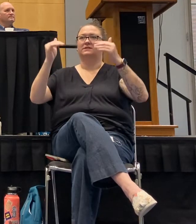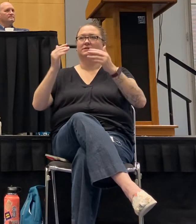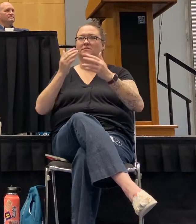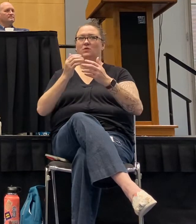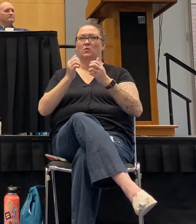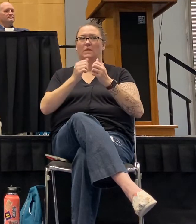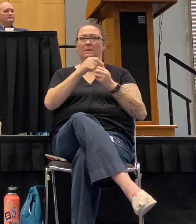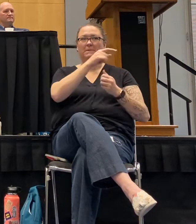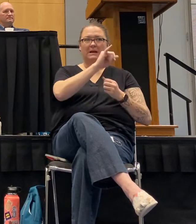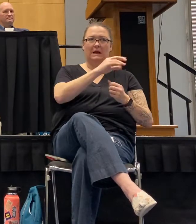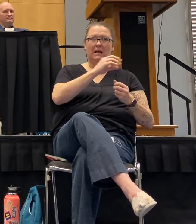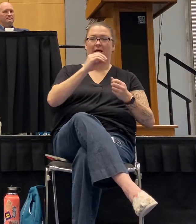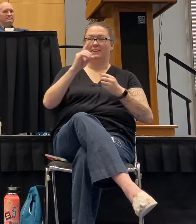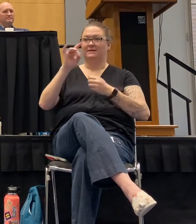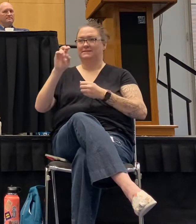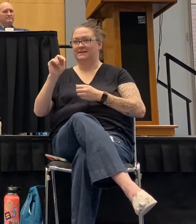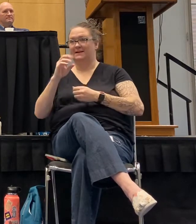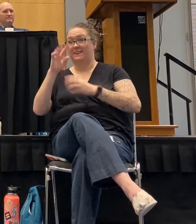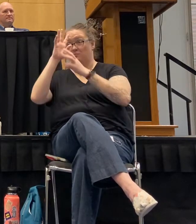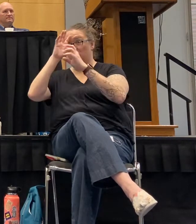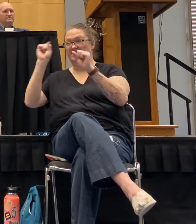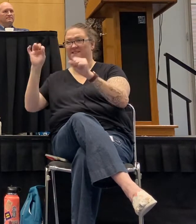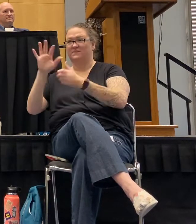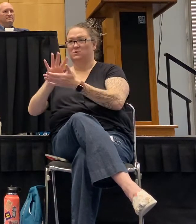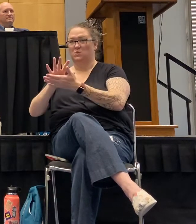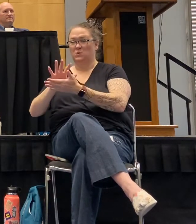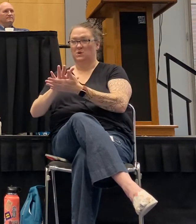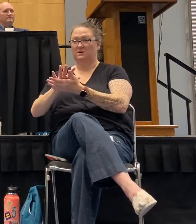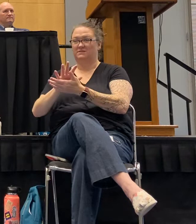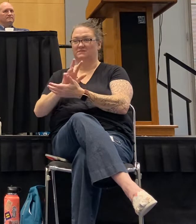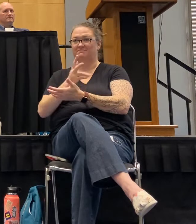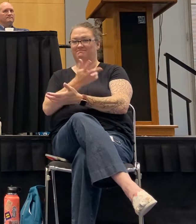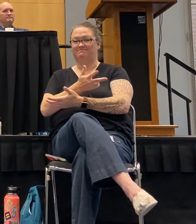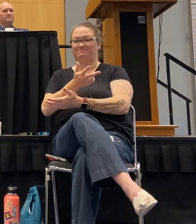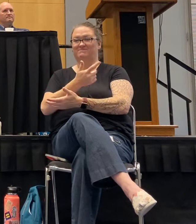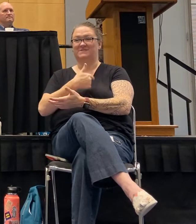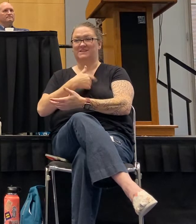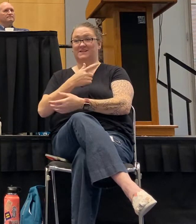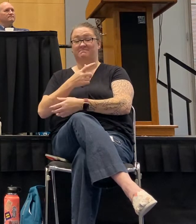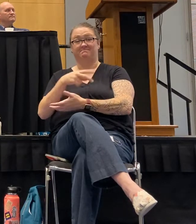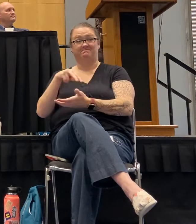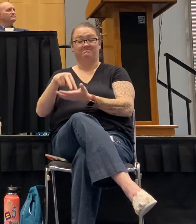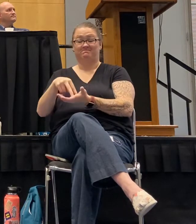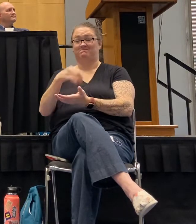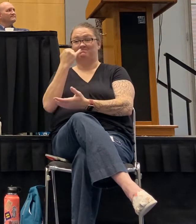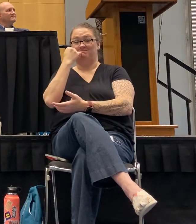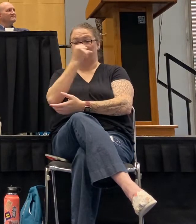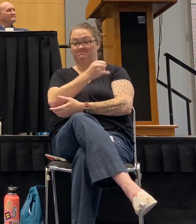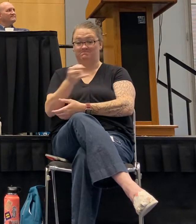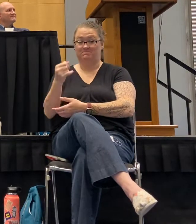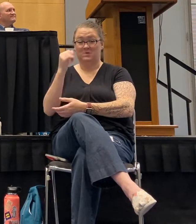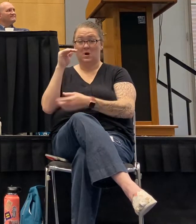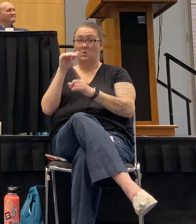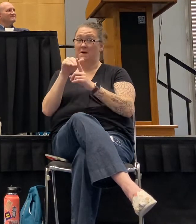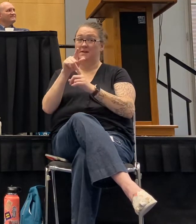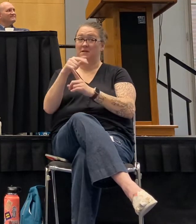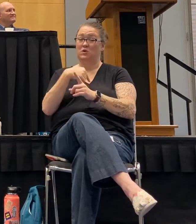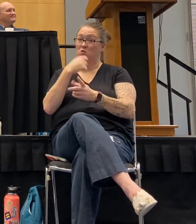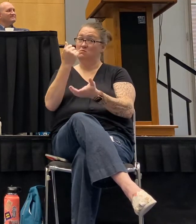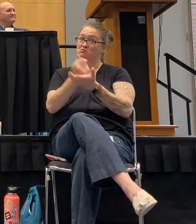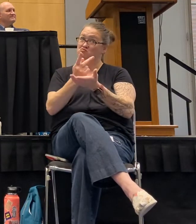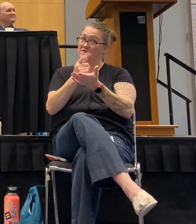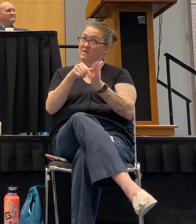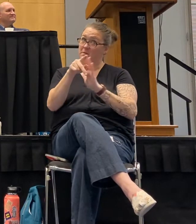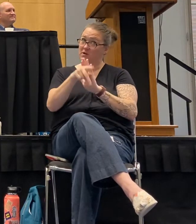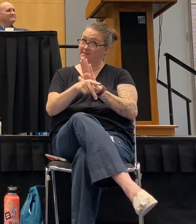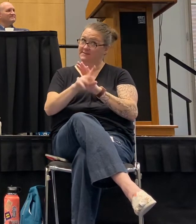PI and the dean and the president of the institution. And I firmly stood my ground and reminded them that they had approved this policy and all the